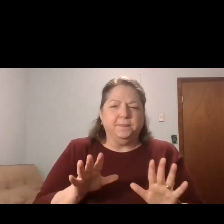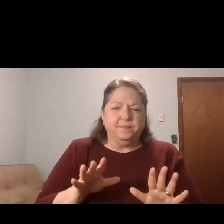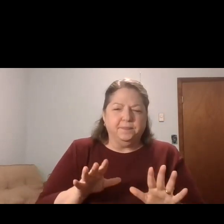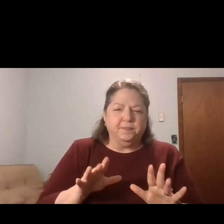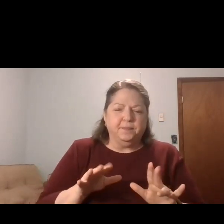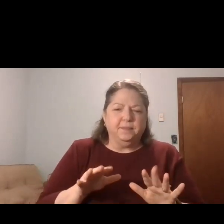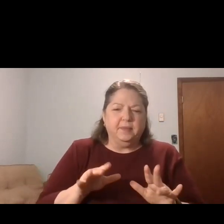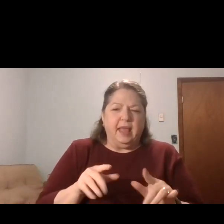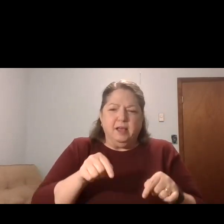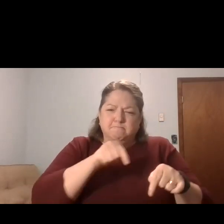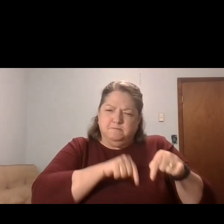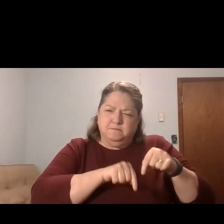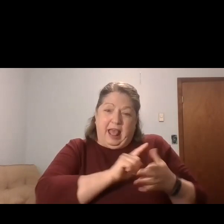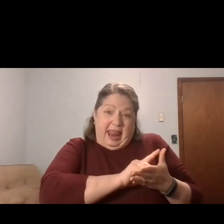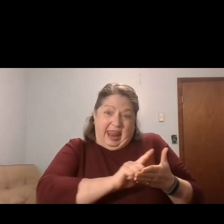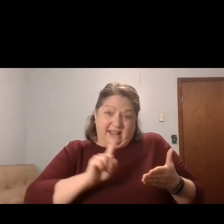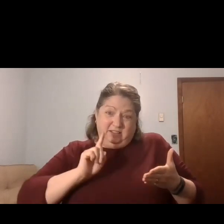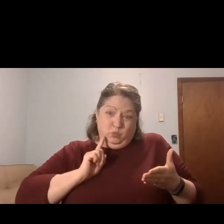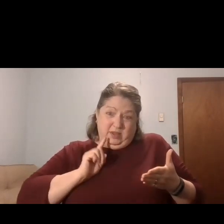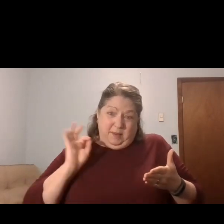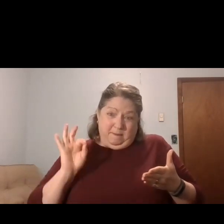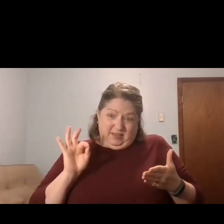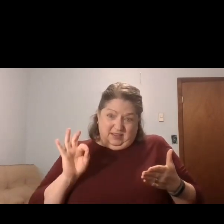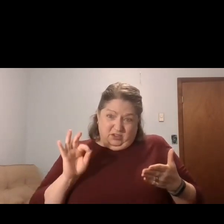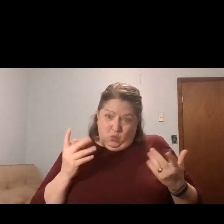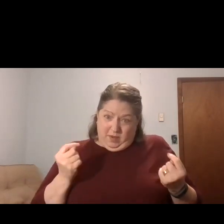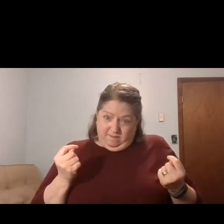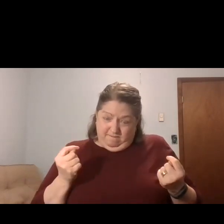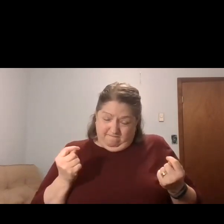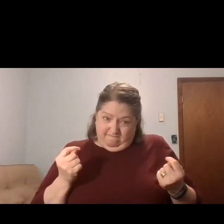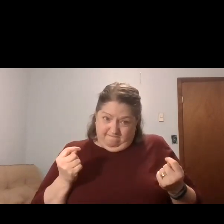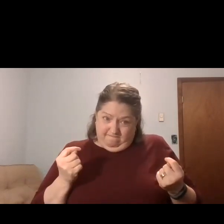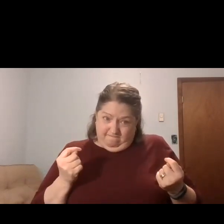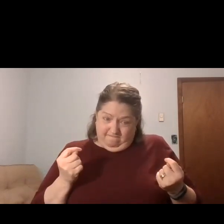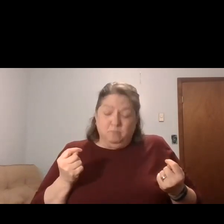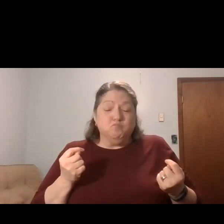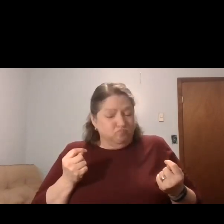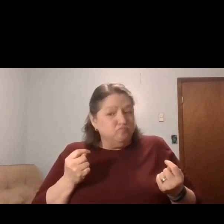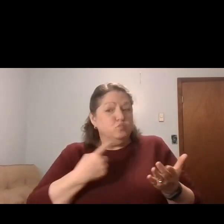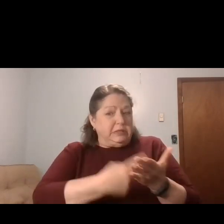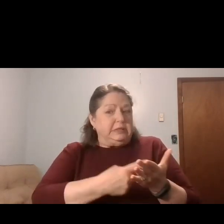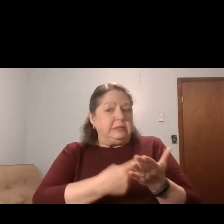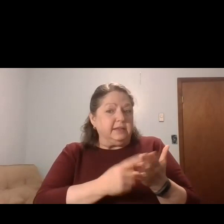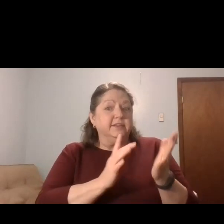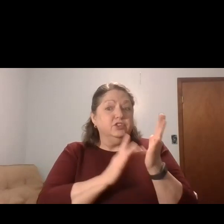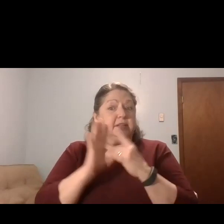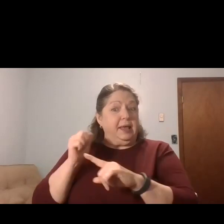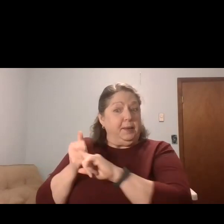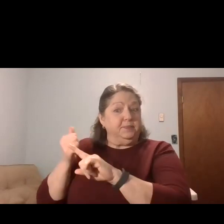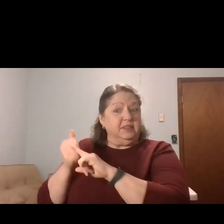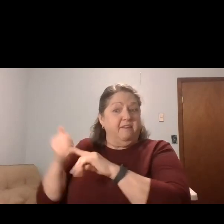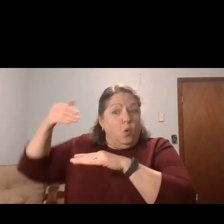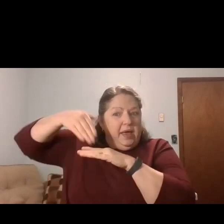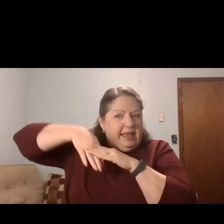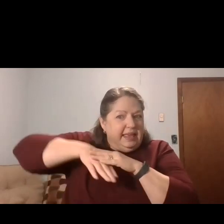to last week's message for a moment. If you remember, we spoke about how Jesus entered into Jerusalem riding